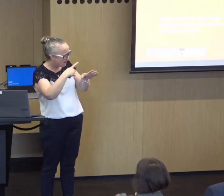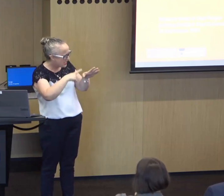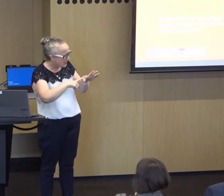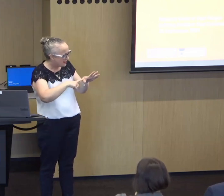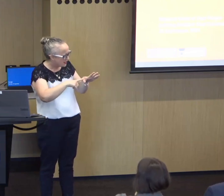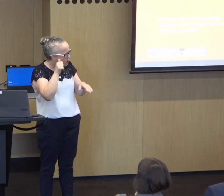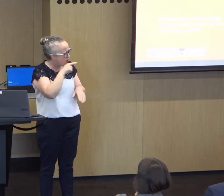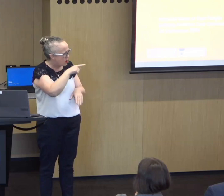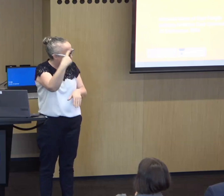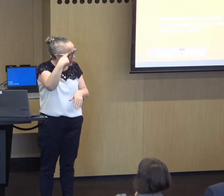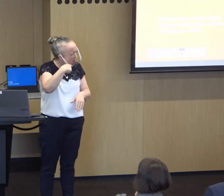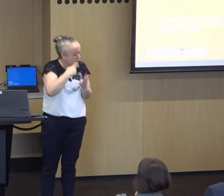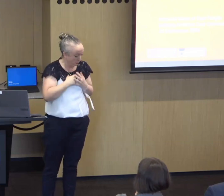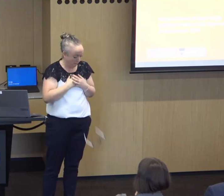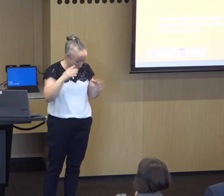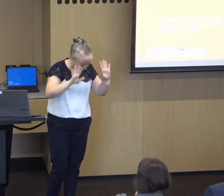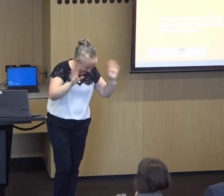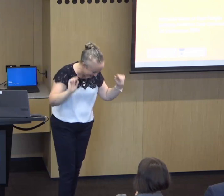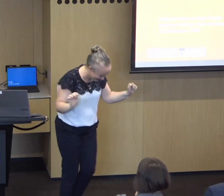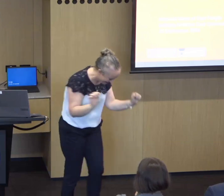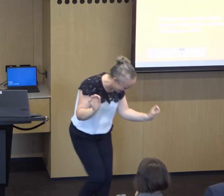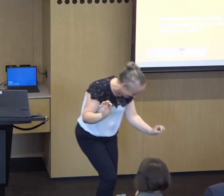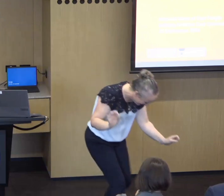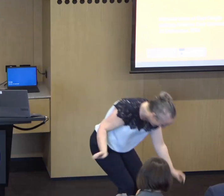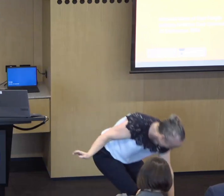25 years. Oh, sorry, excuse me.